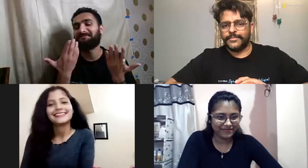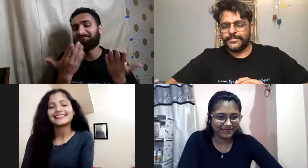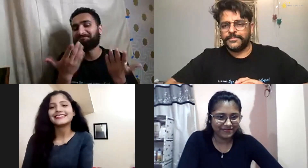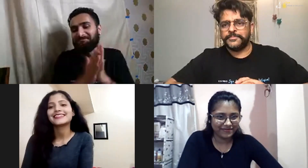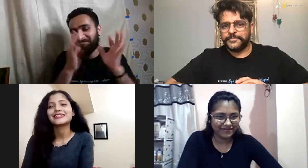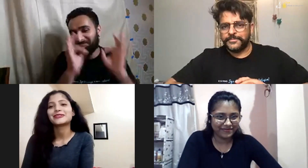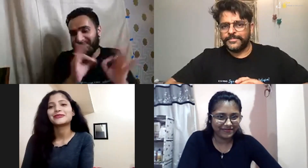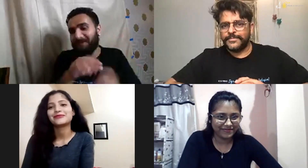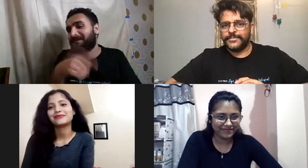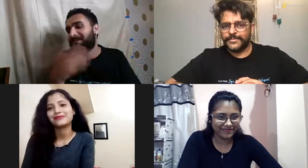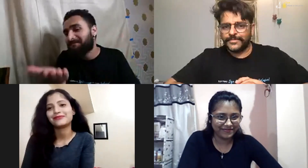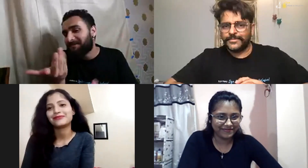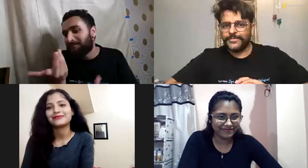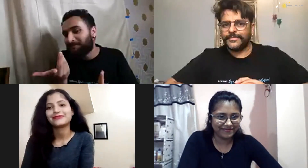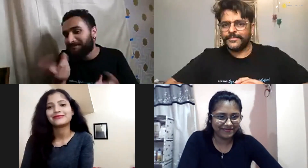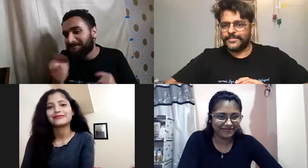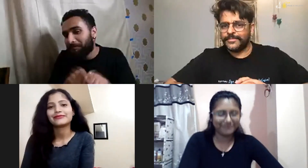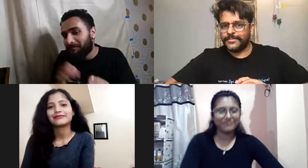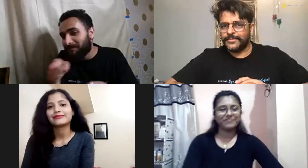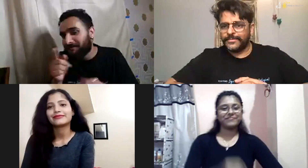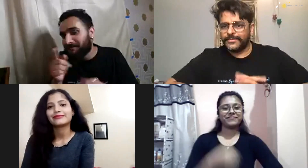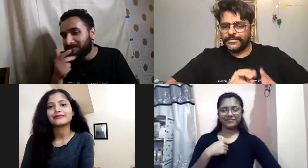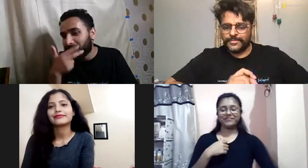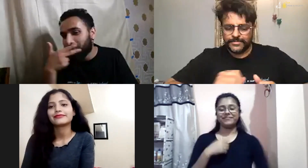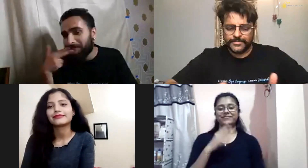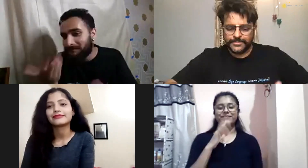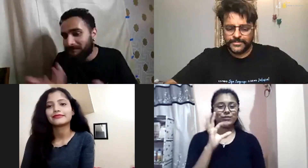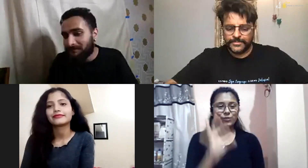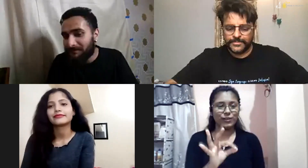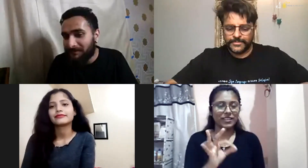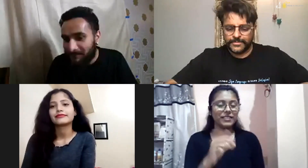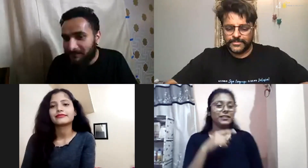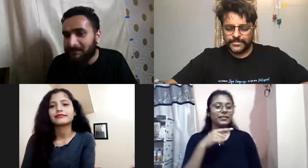my friends supported me. Wow, that's so sweet. What about you, Nikita?